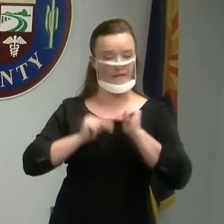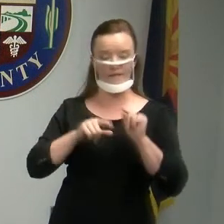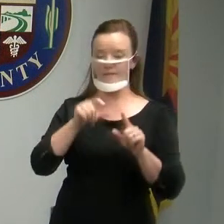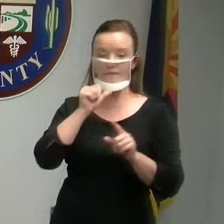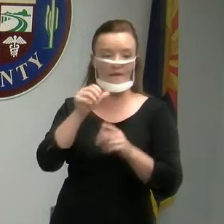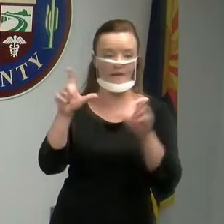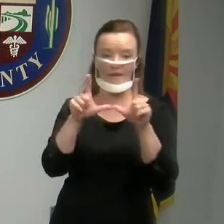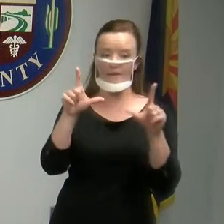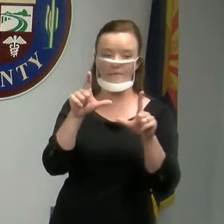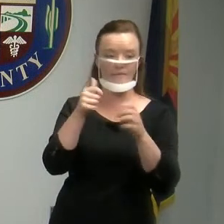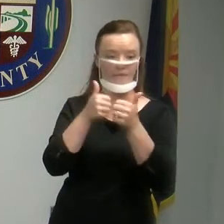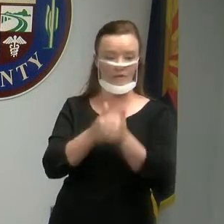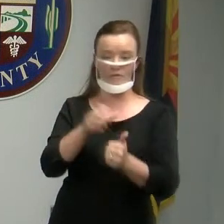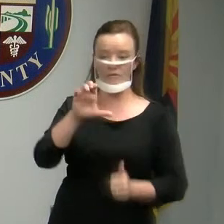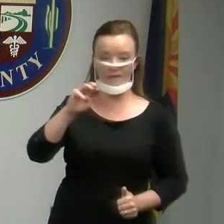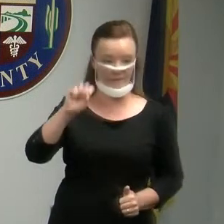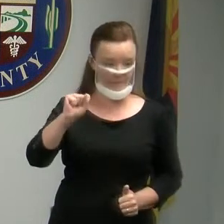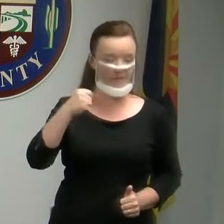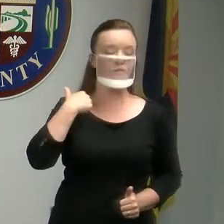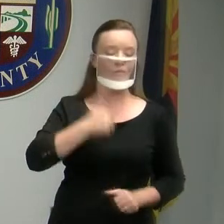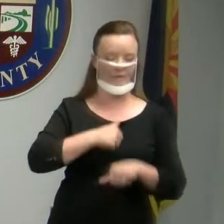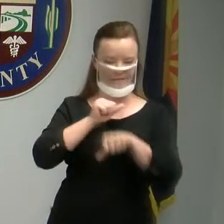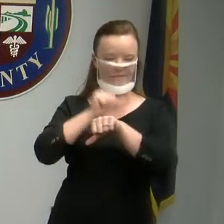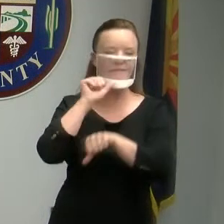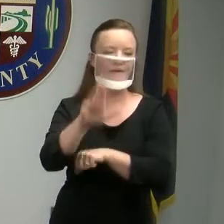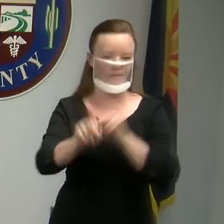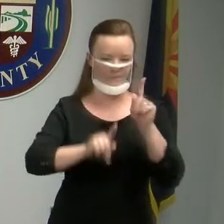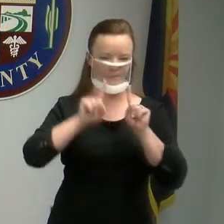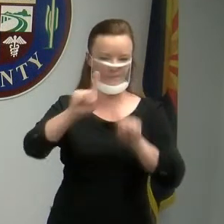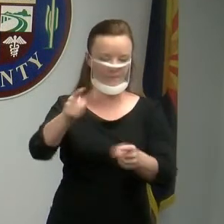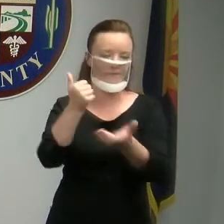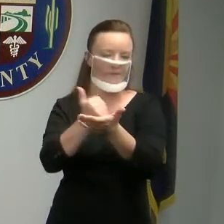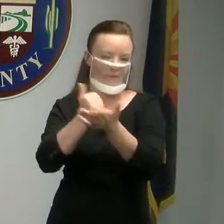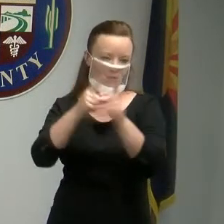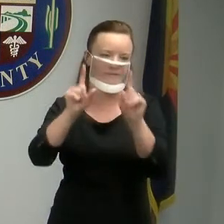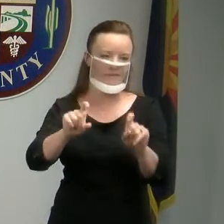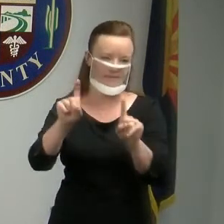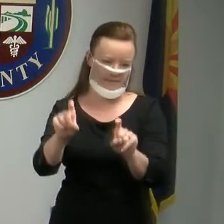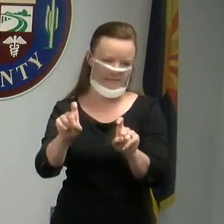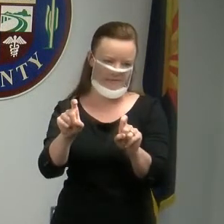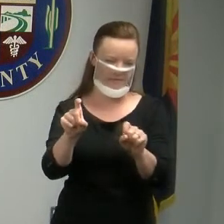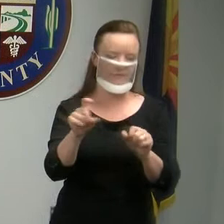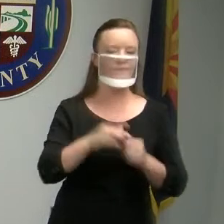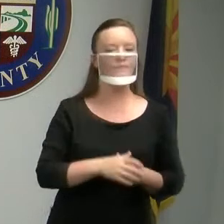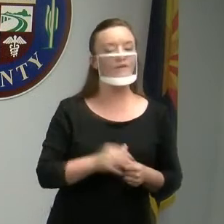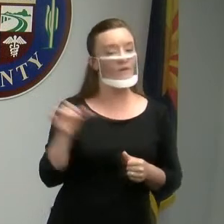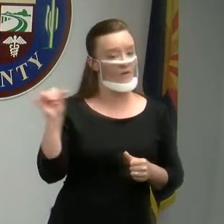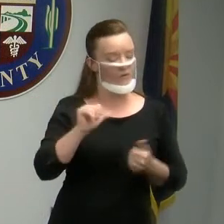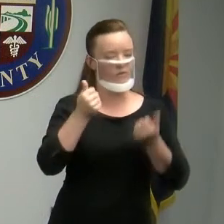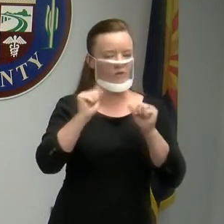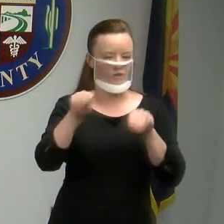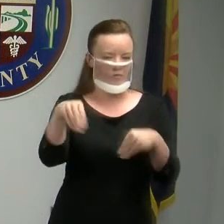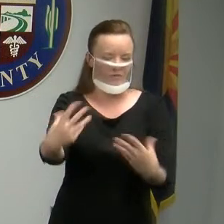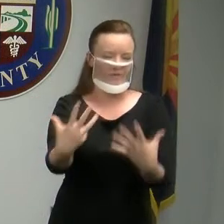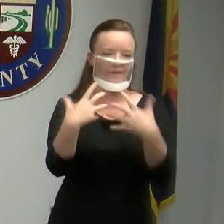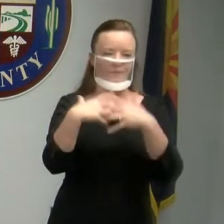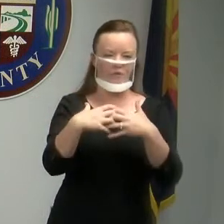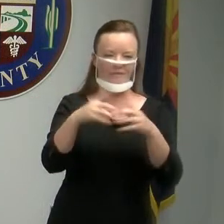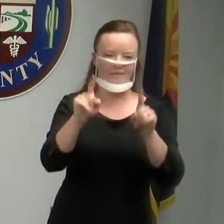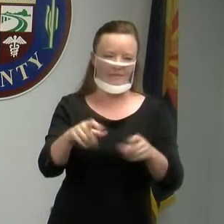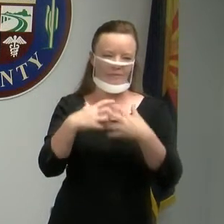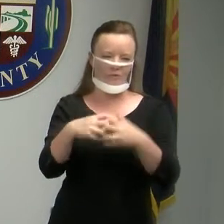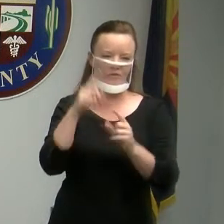and assisted living, but we're also looking in to see if we can provide some of those machines for